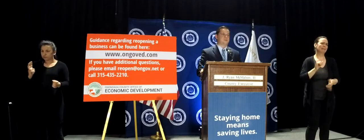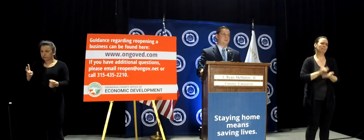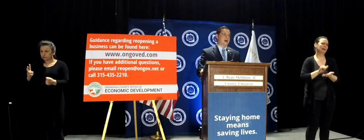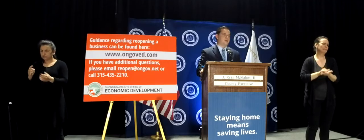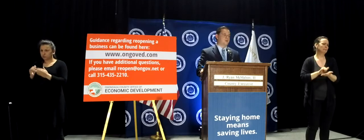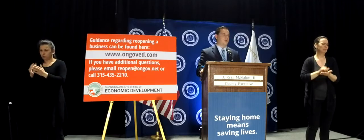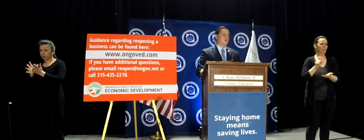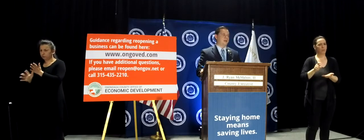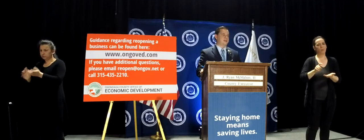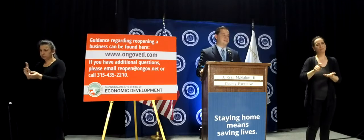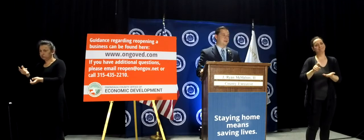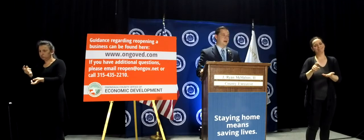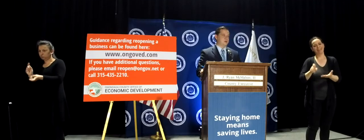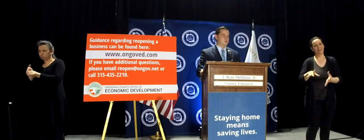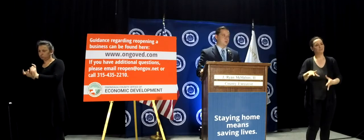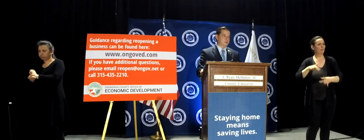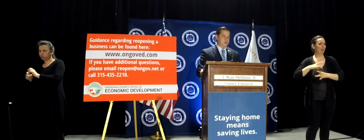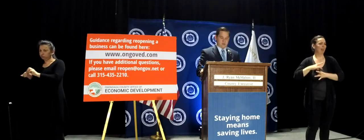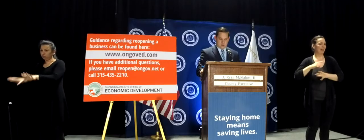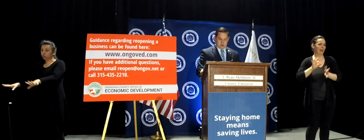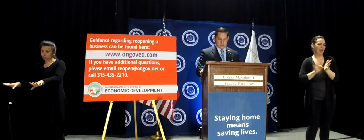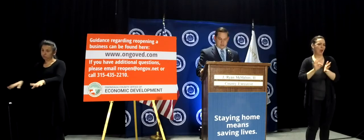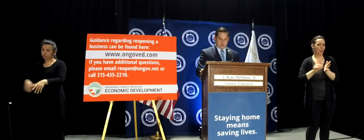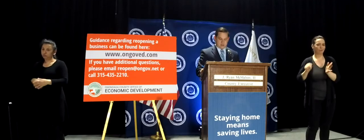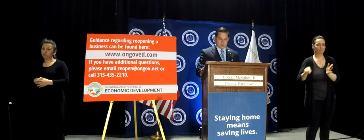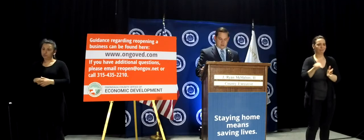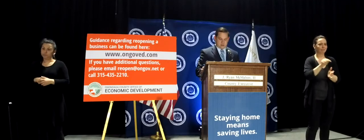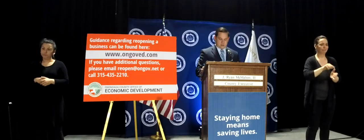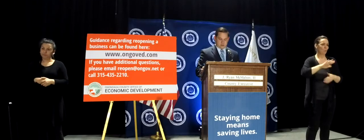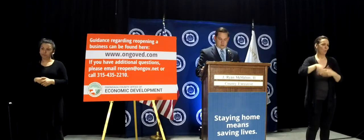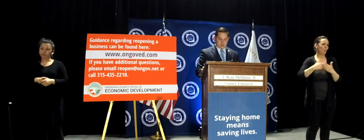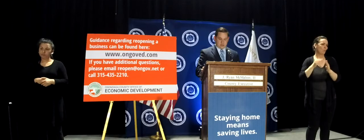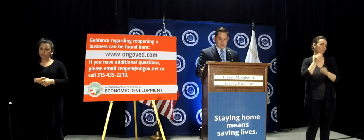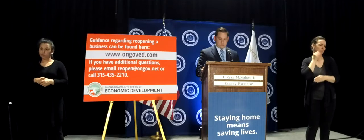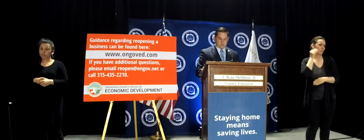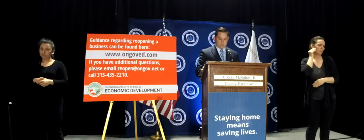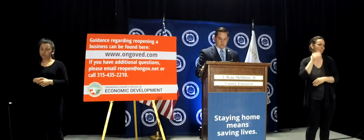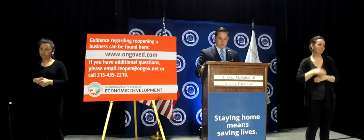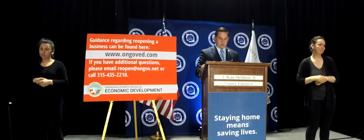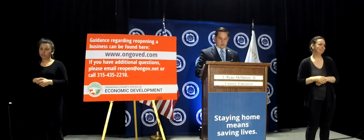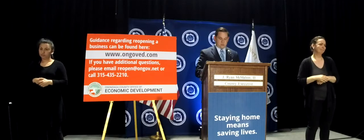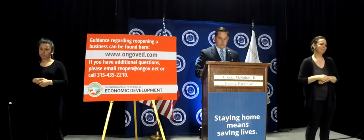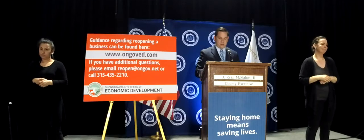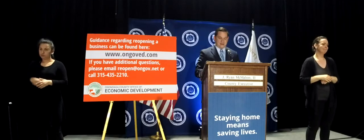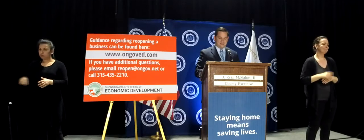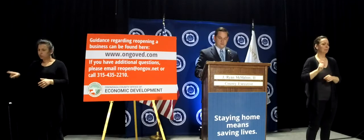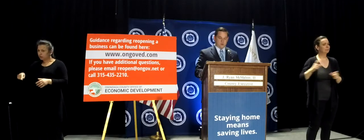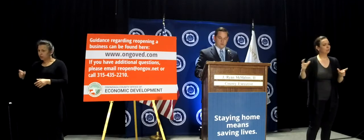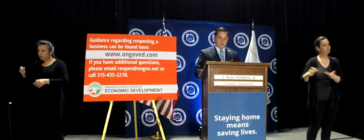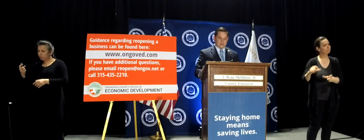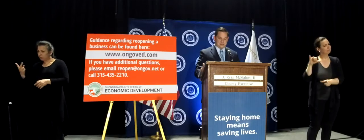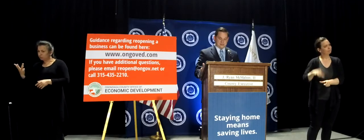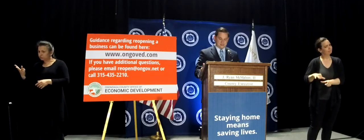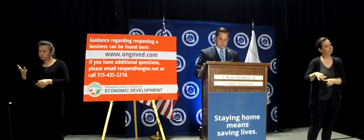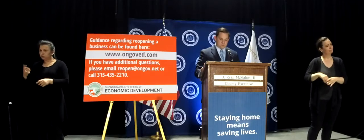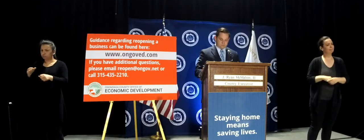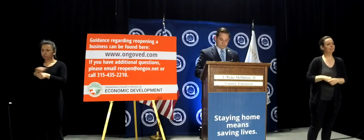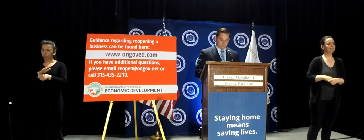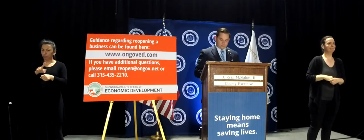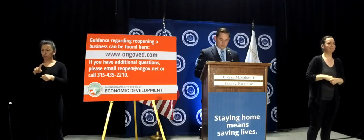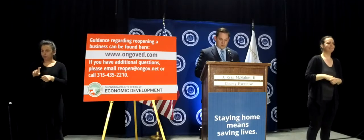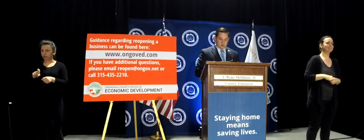become symptomatic of COVID-19 in the household. They then certainly count towards being positive COVID